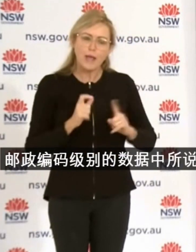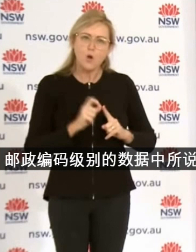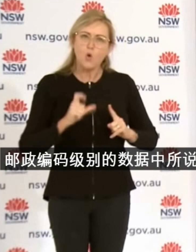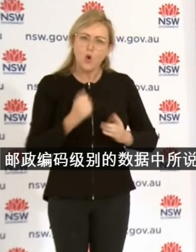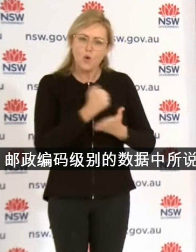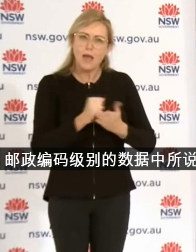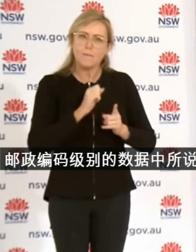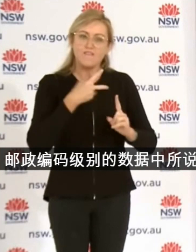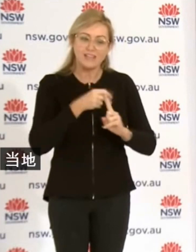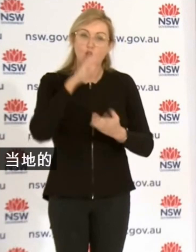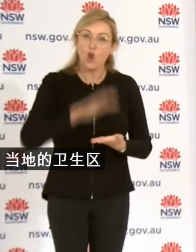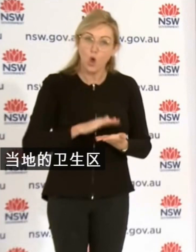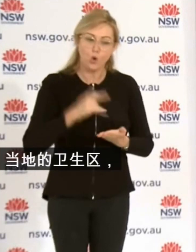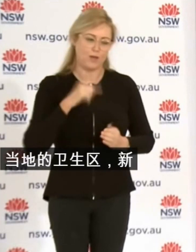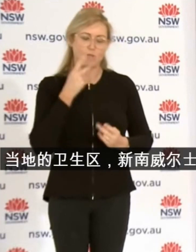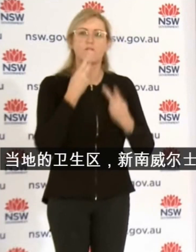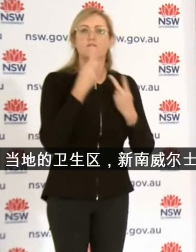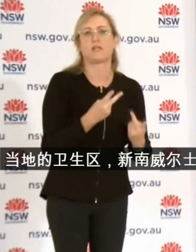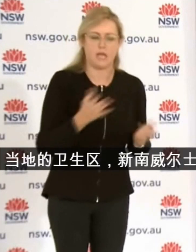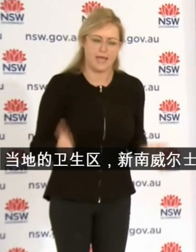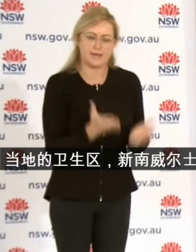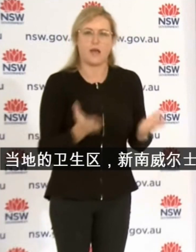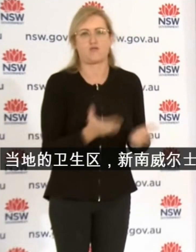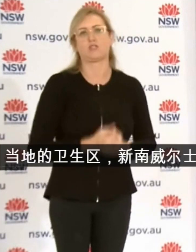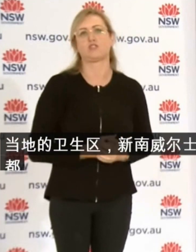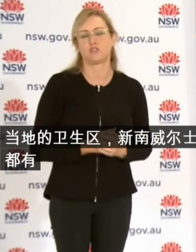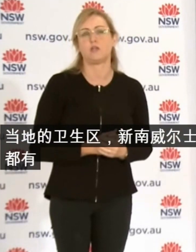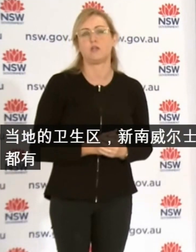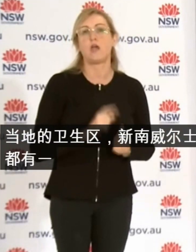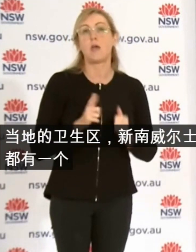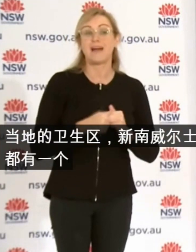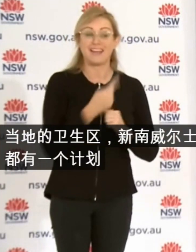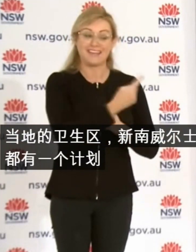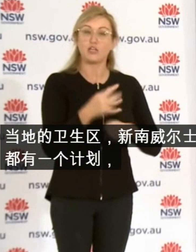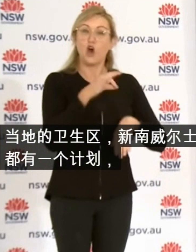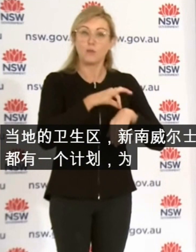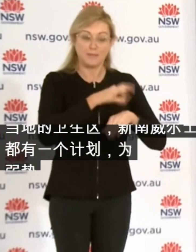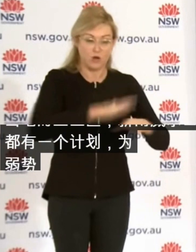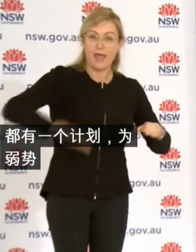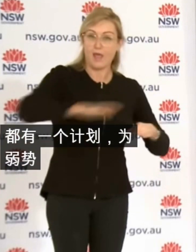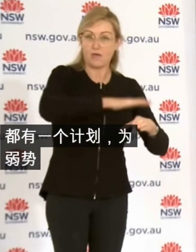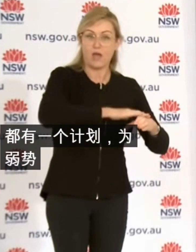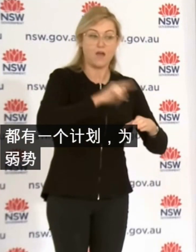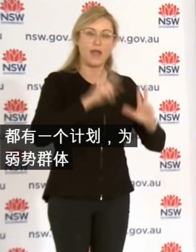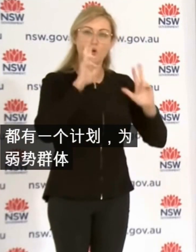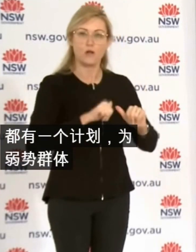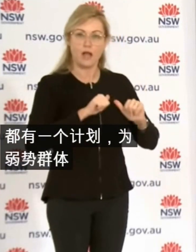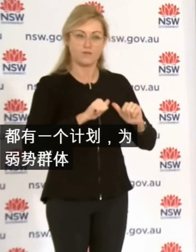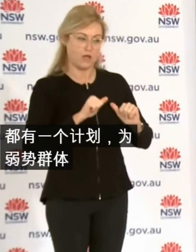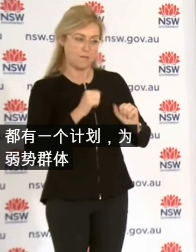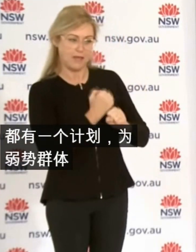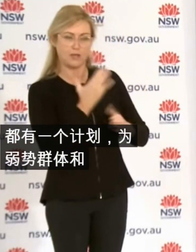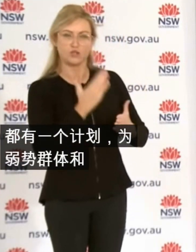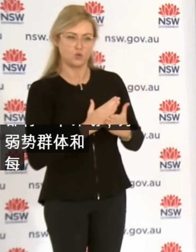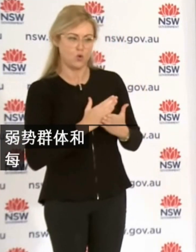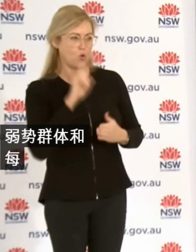health districts, every single local health district in New South Wales has a plan about vaccinating its vulnerable population, and